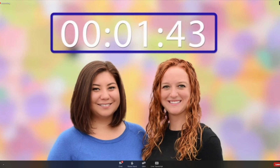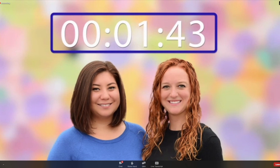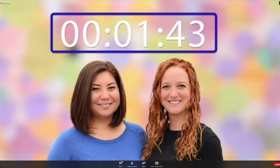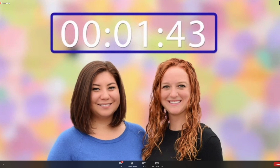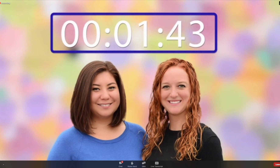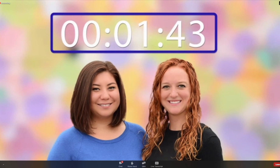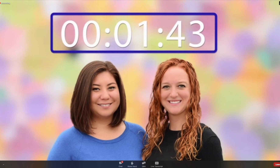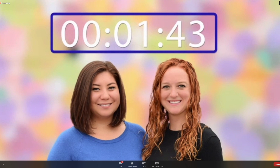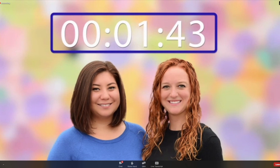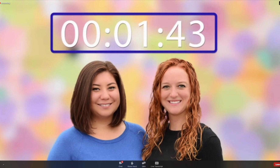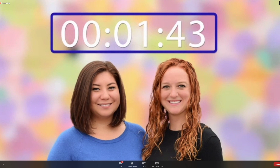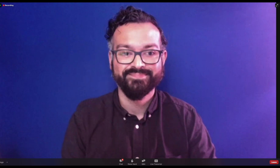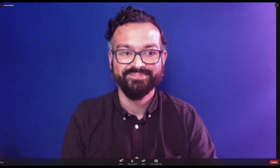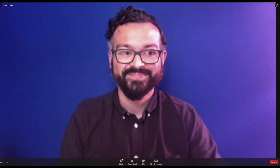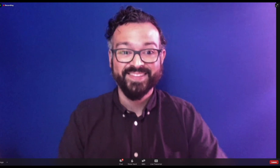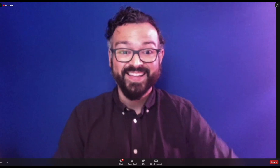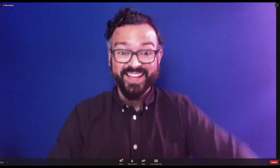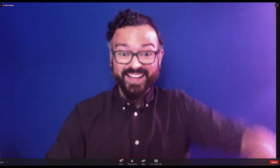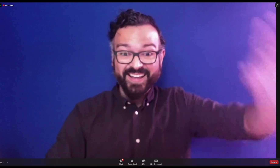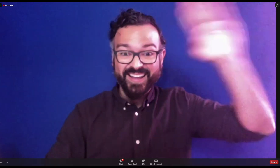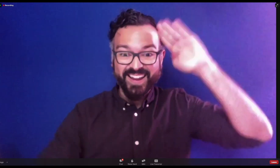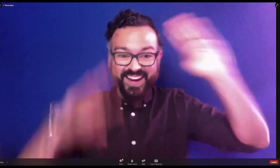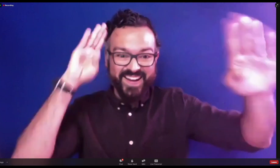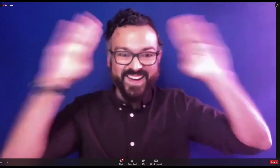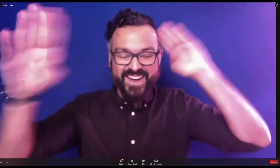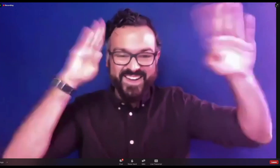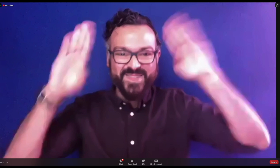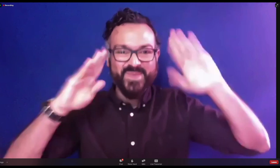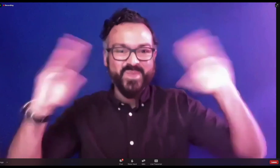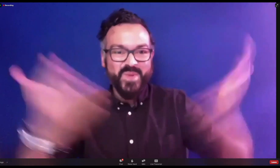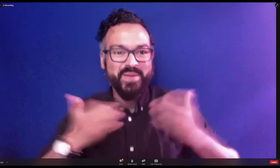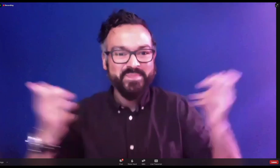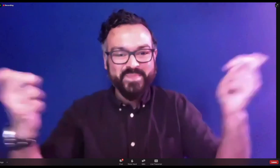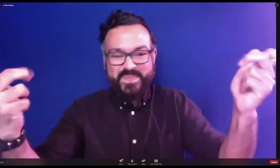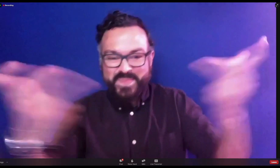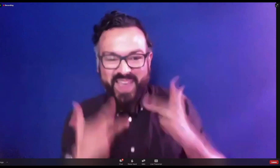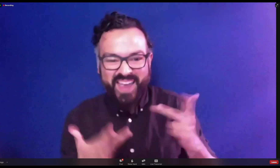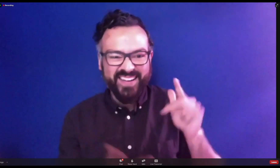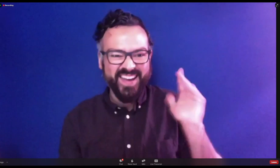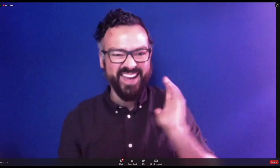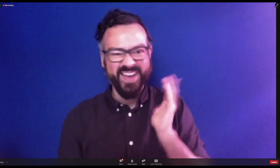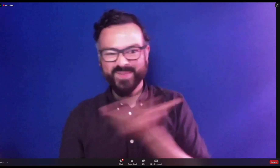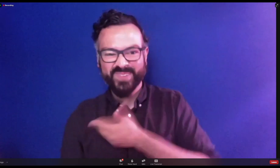Hello, everyone. Welcome back to our ASL Connect lecture series.